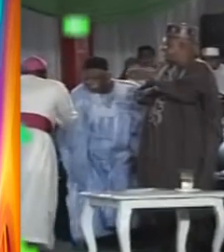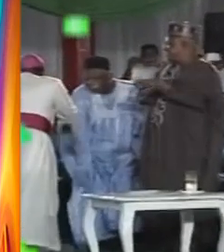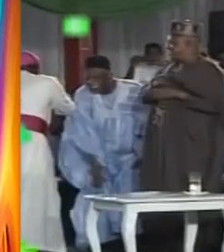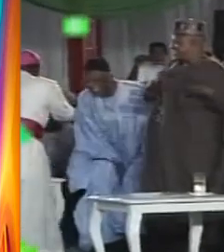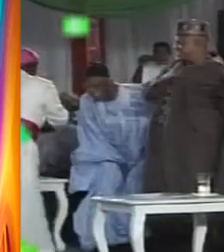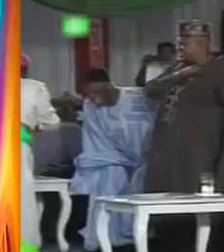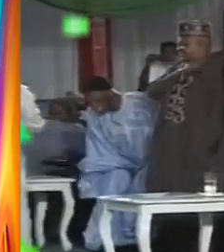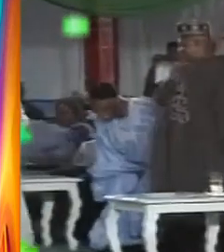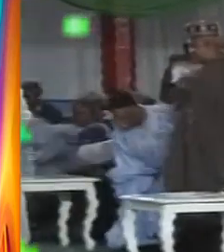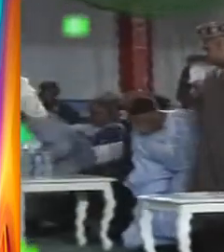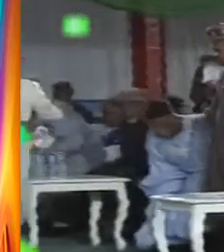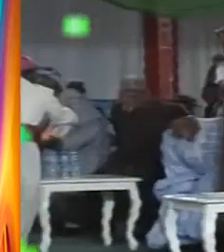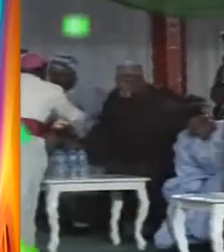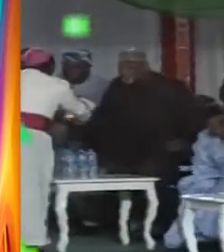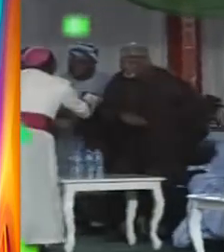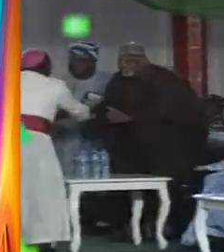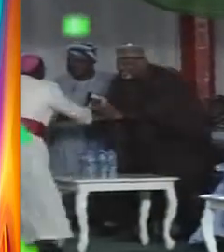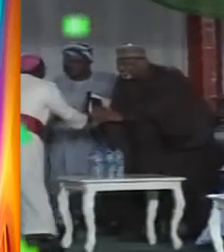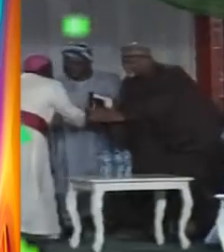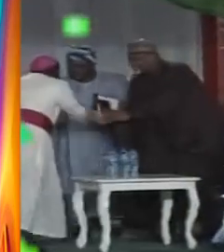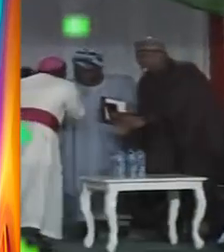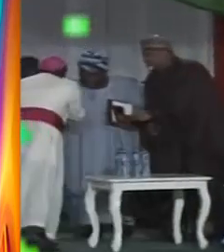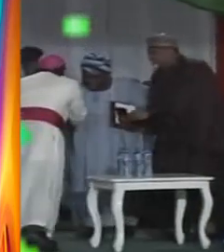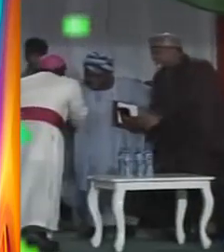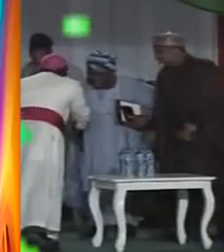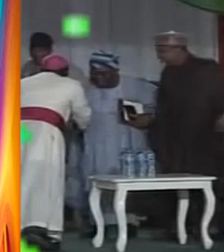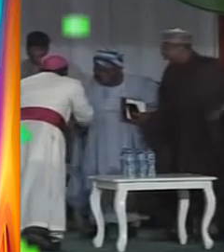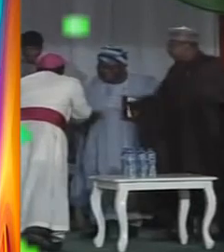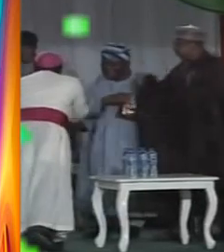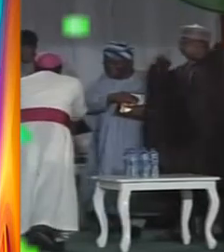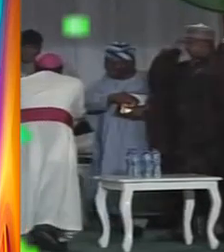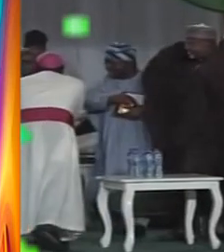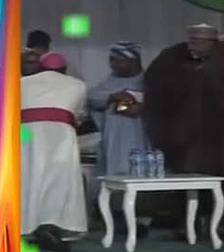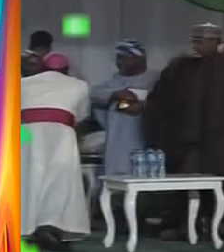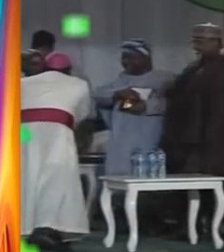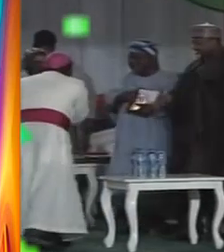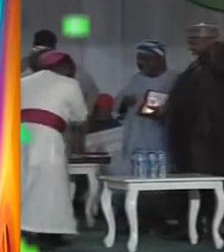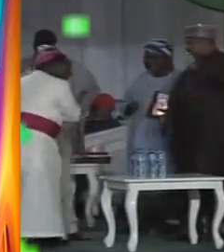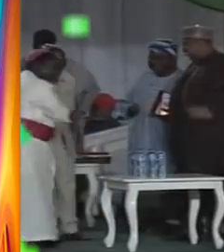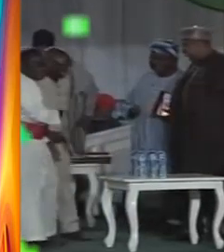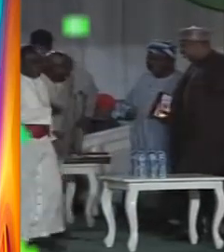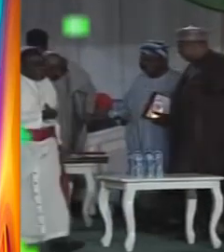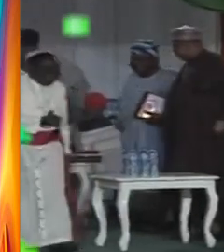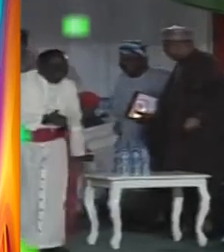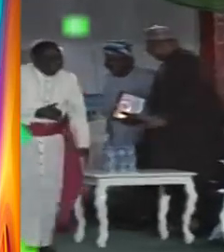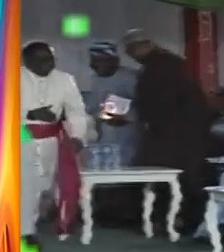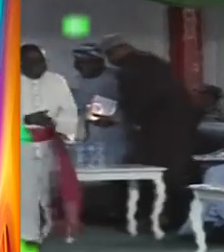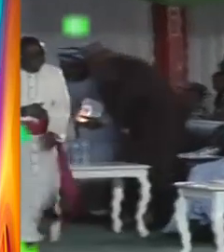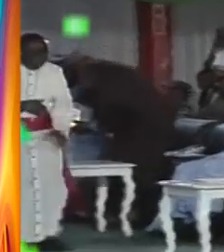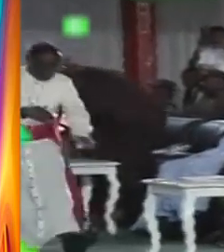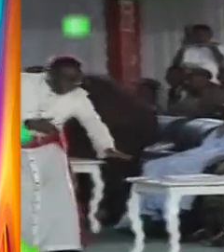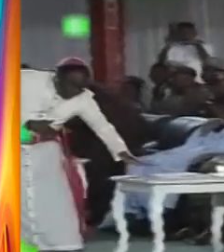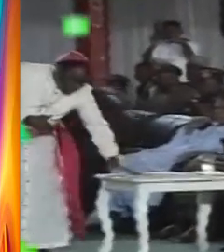renowned for his work in promoting interfaith dialogue. He shared insights on fostering religious harmony